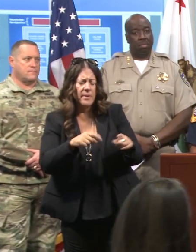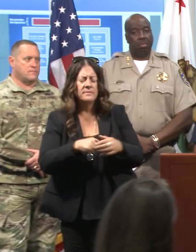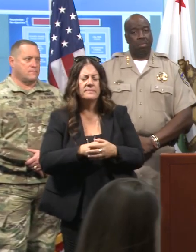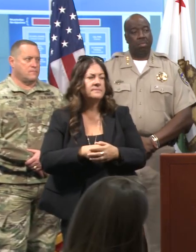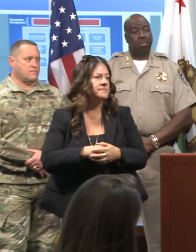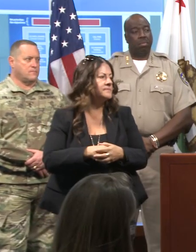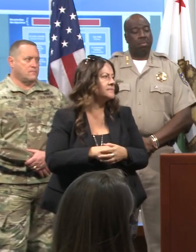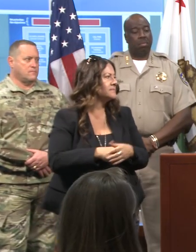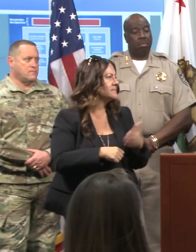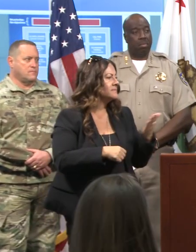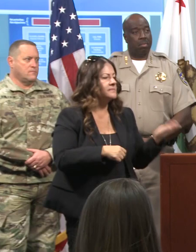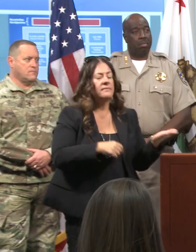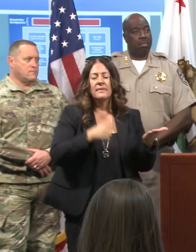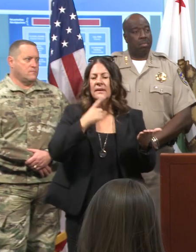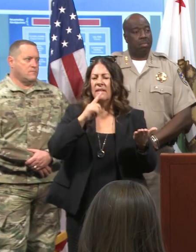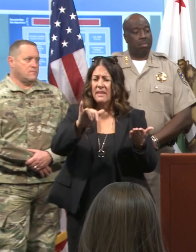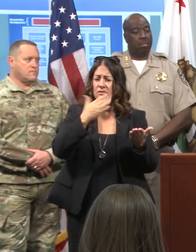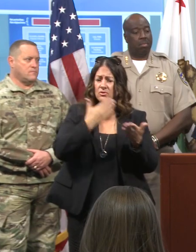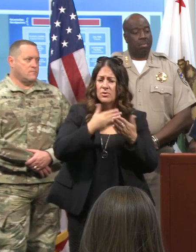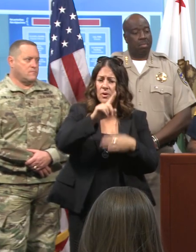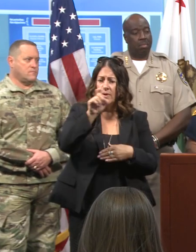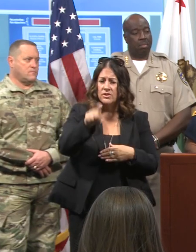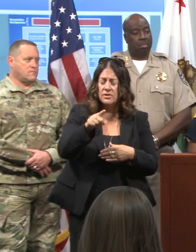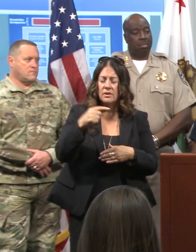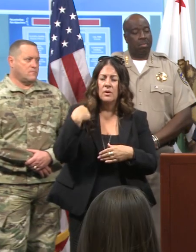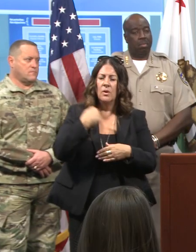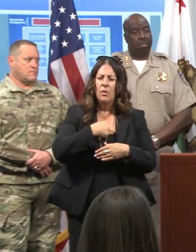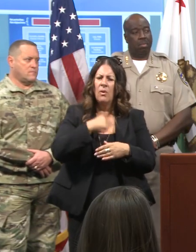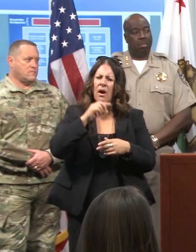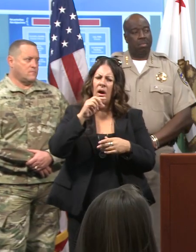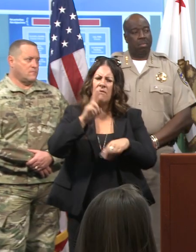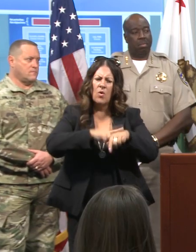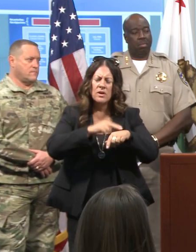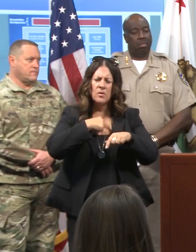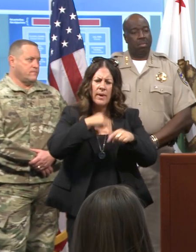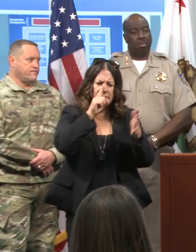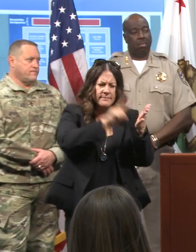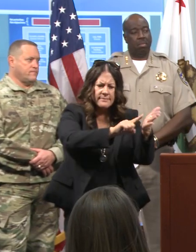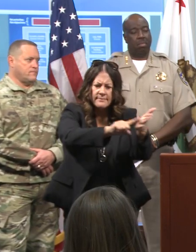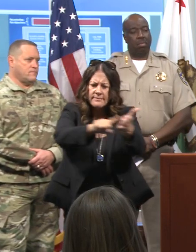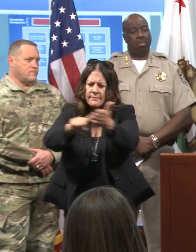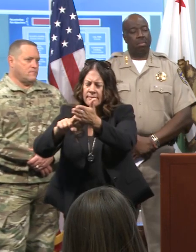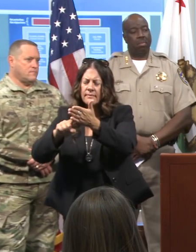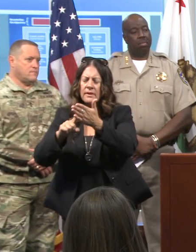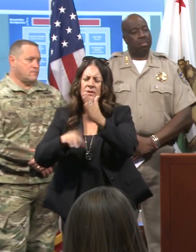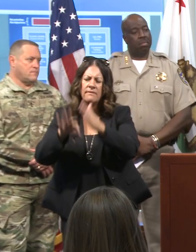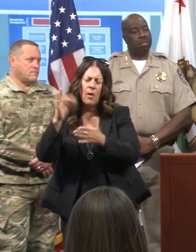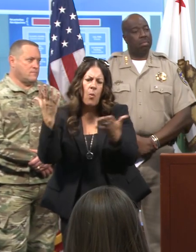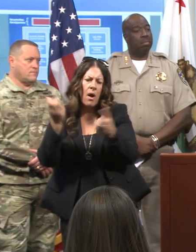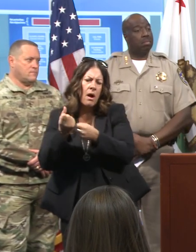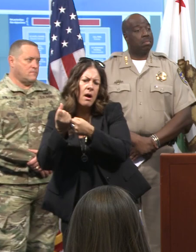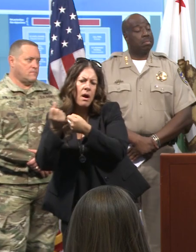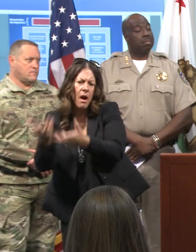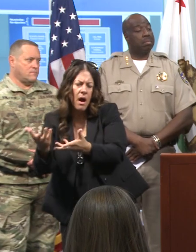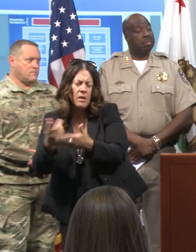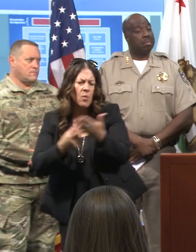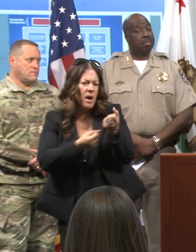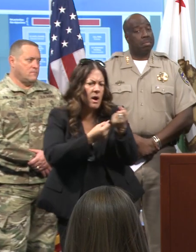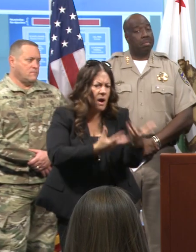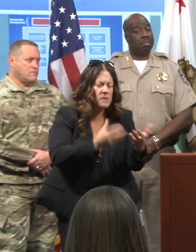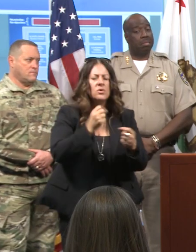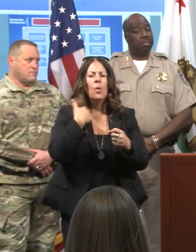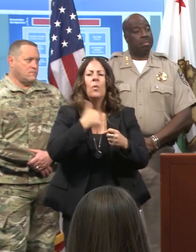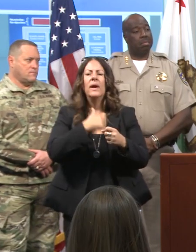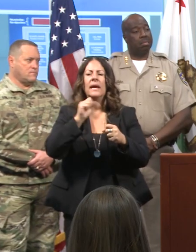good question. So obviously we investigate the origin and cause of all fires. It's very important for us to know those causes so that we can work on